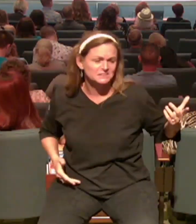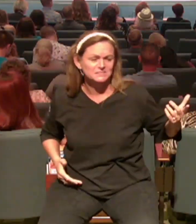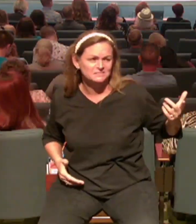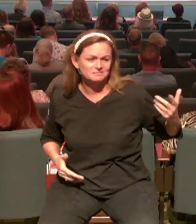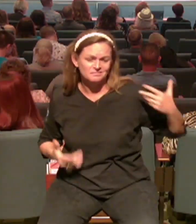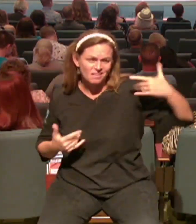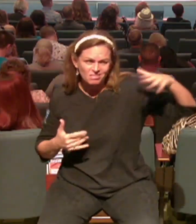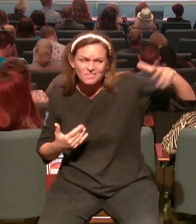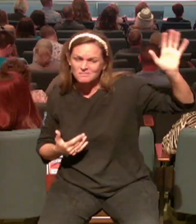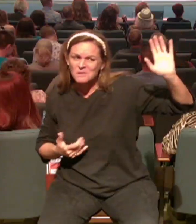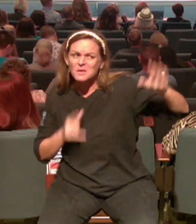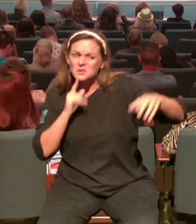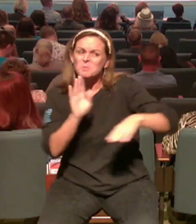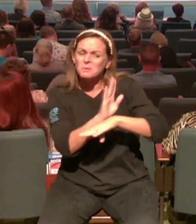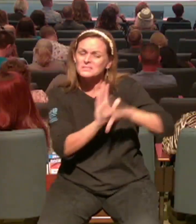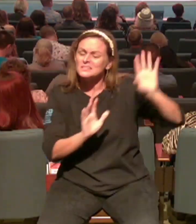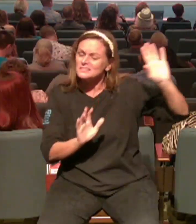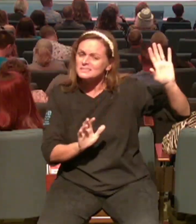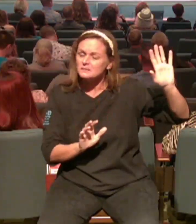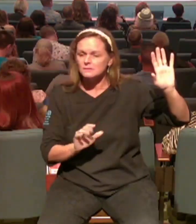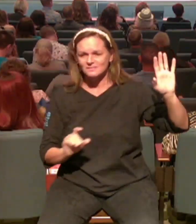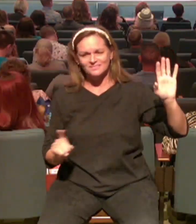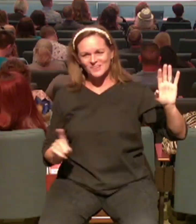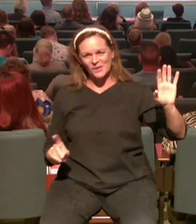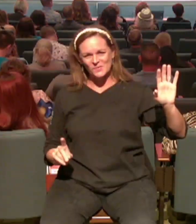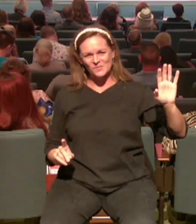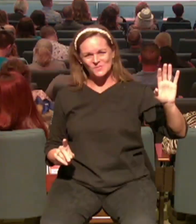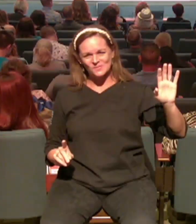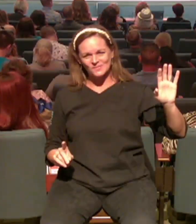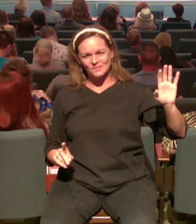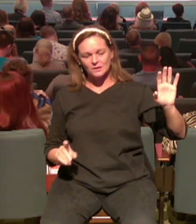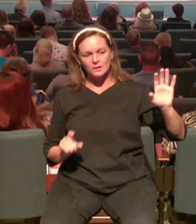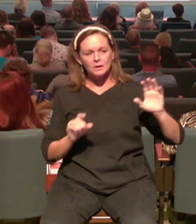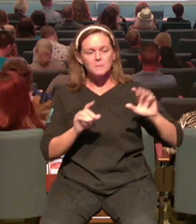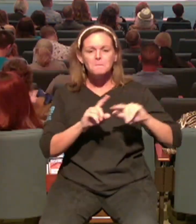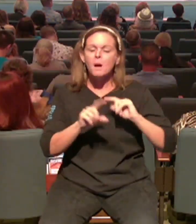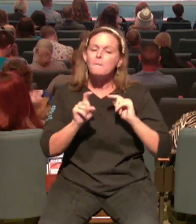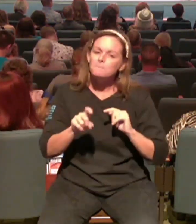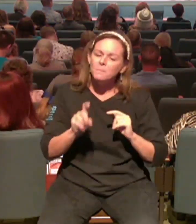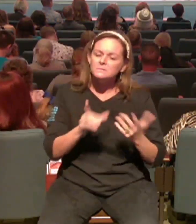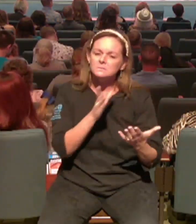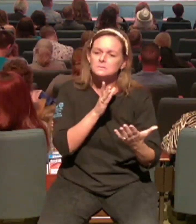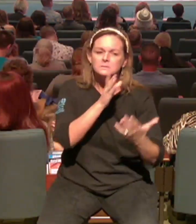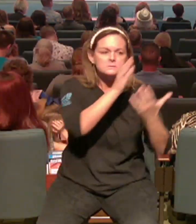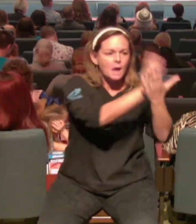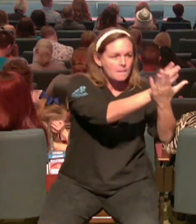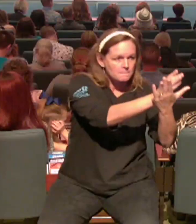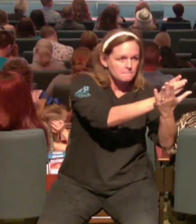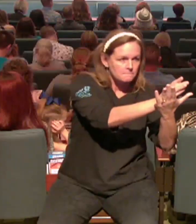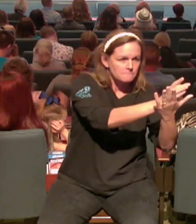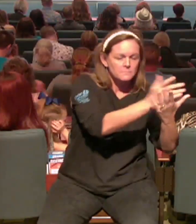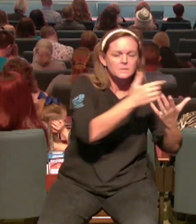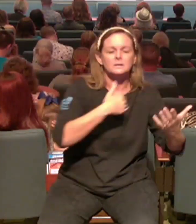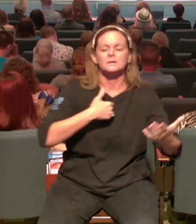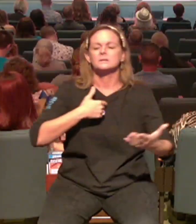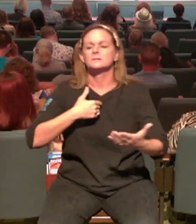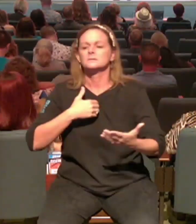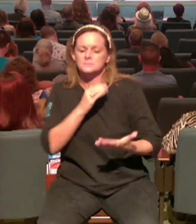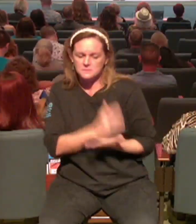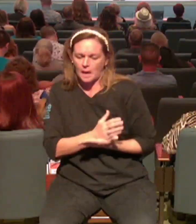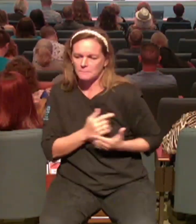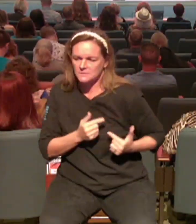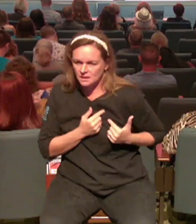off my back, right? But if you stop there in the passage, you miss the most important part, because these men were